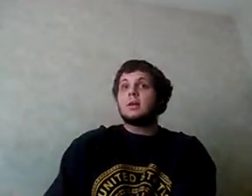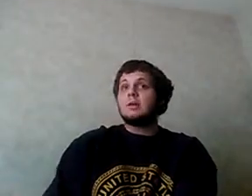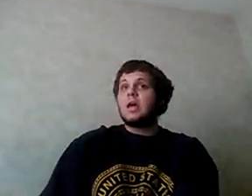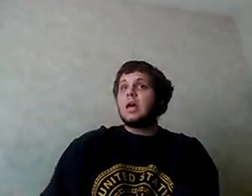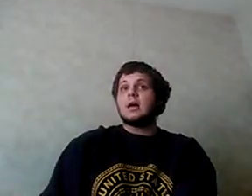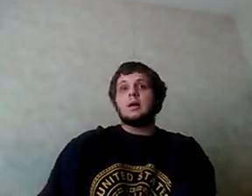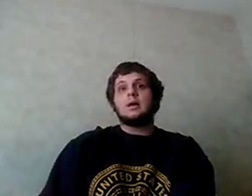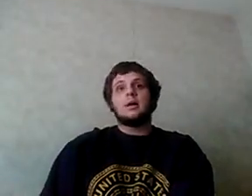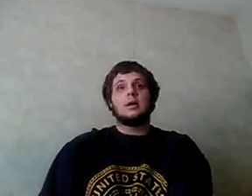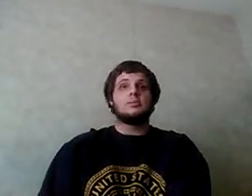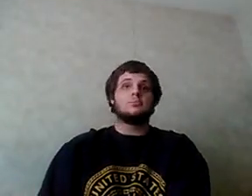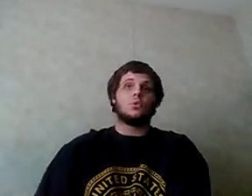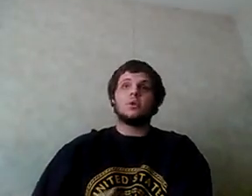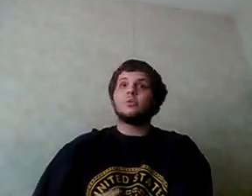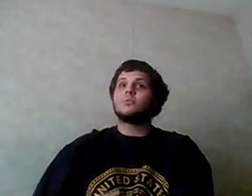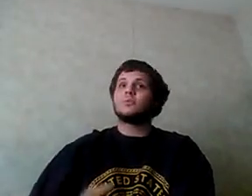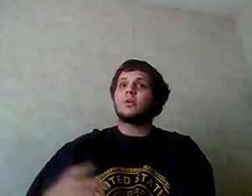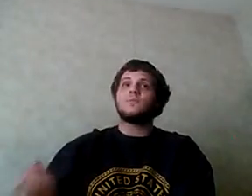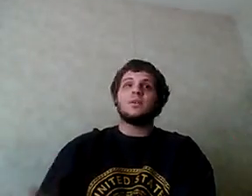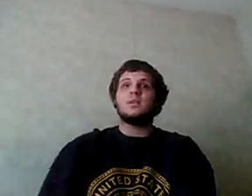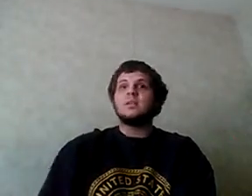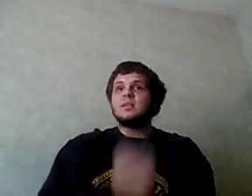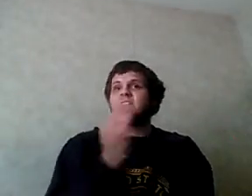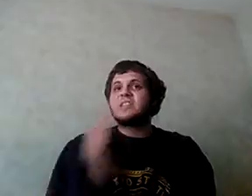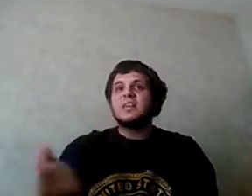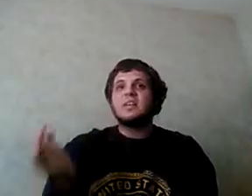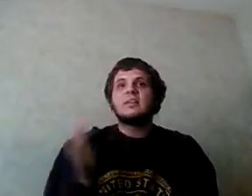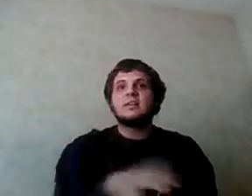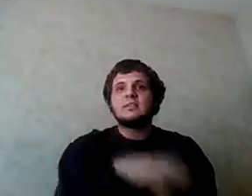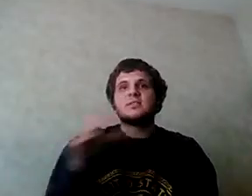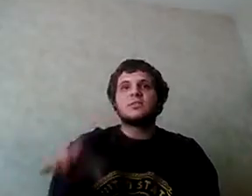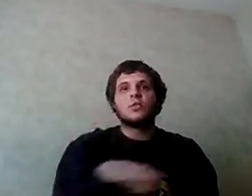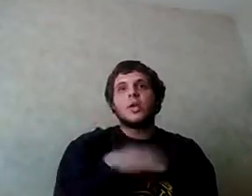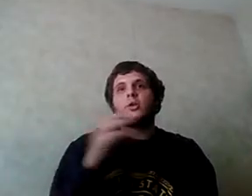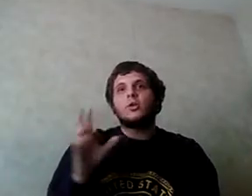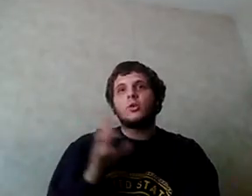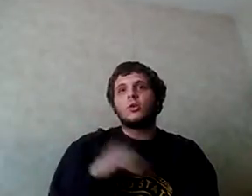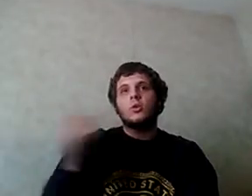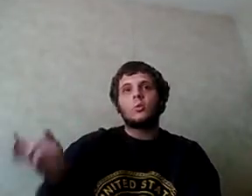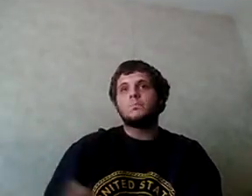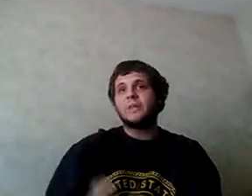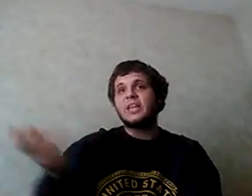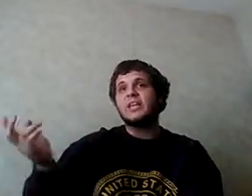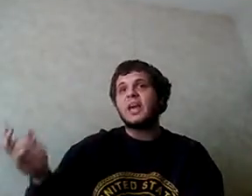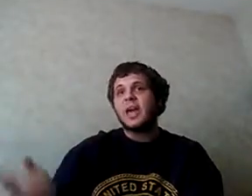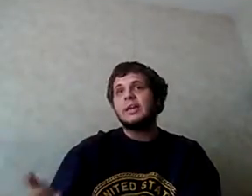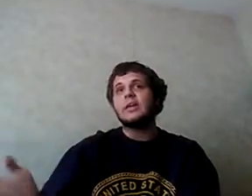So yeah, the winners of the easiest little